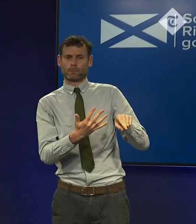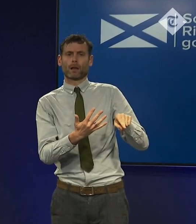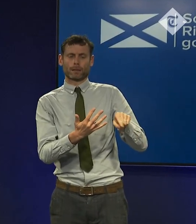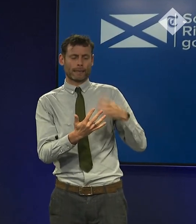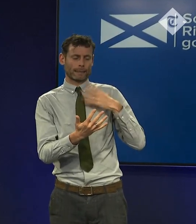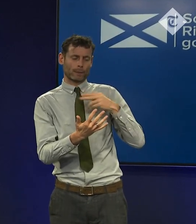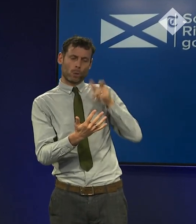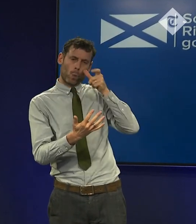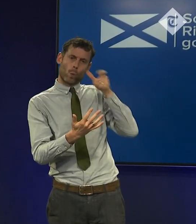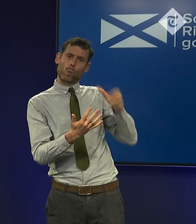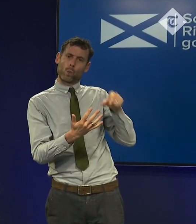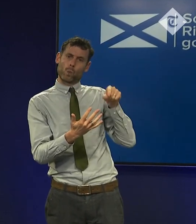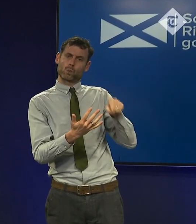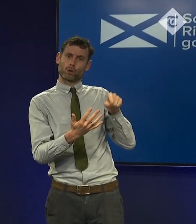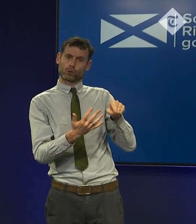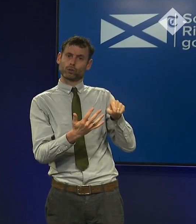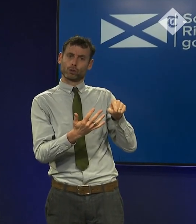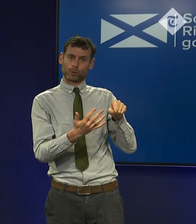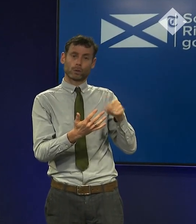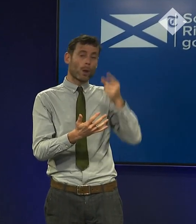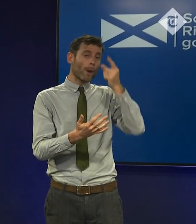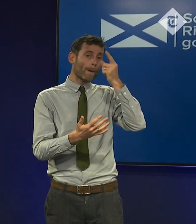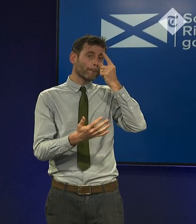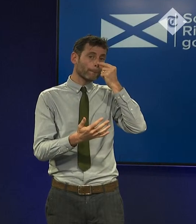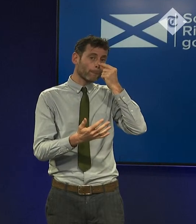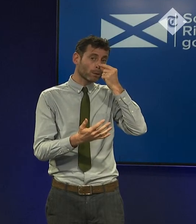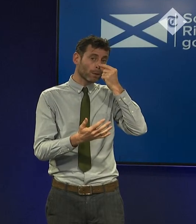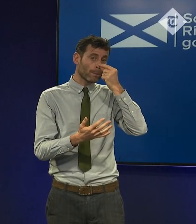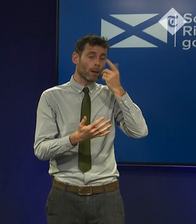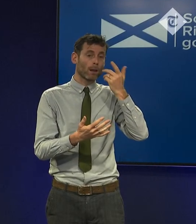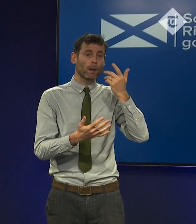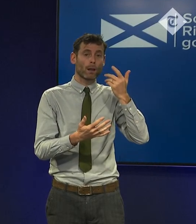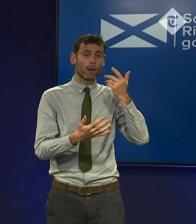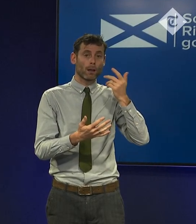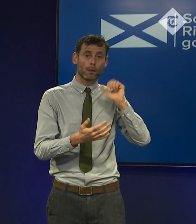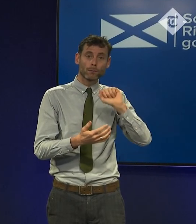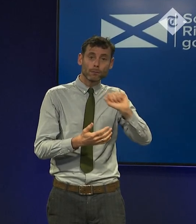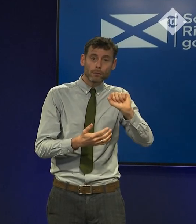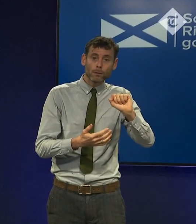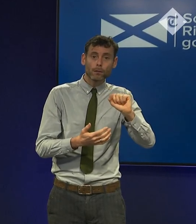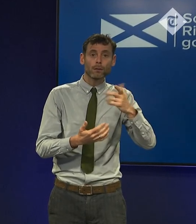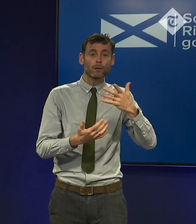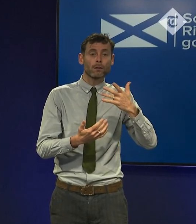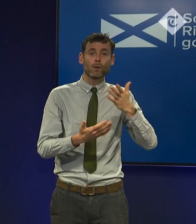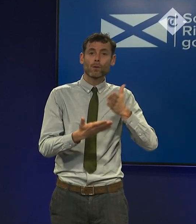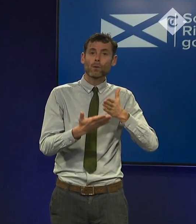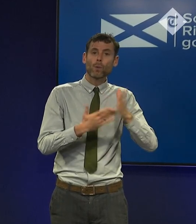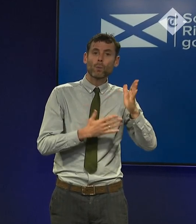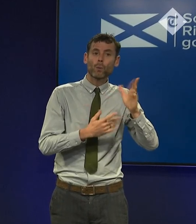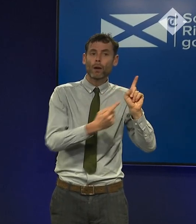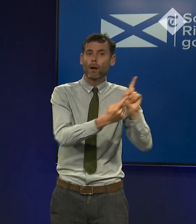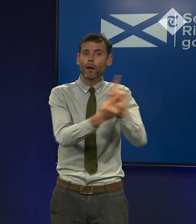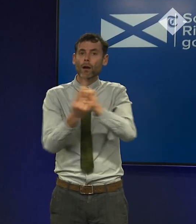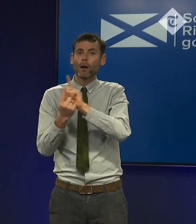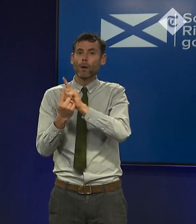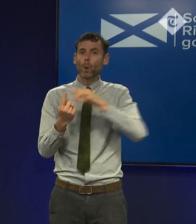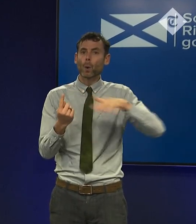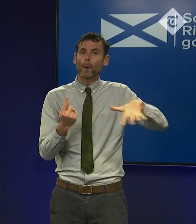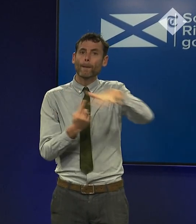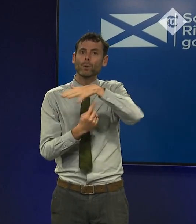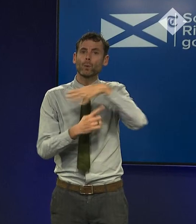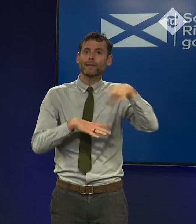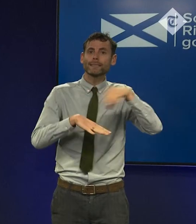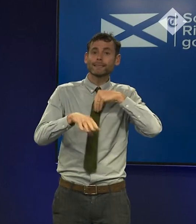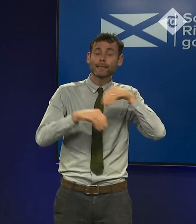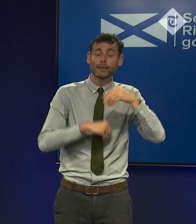there is certainly still the ongoing possibility of background community transmission, albeit not widespread,